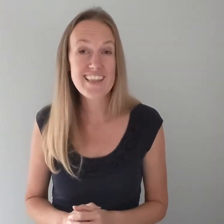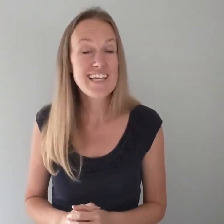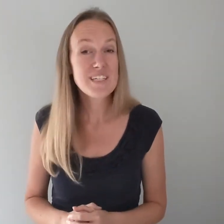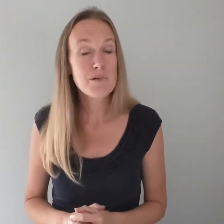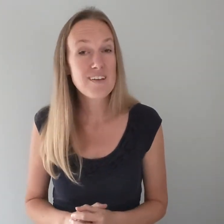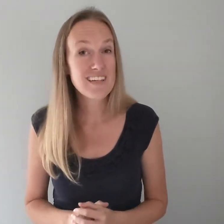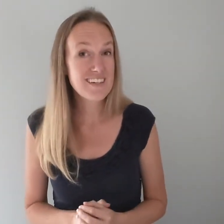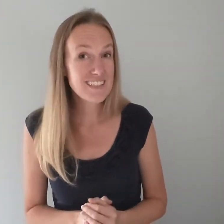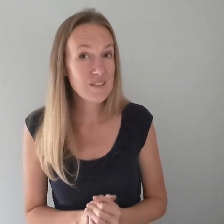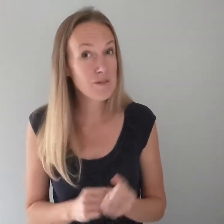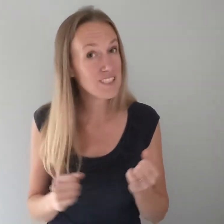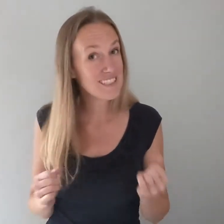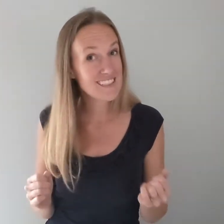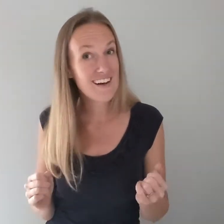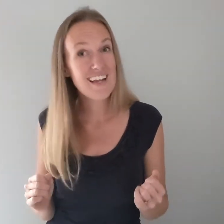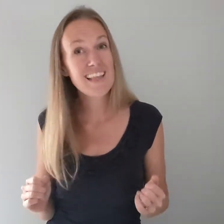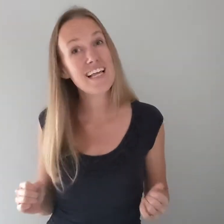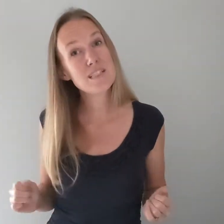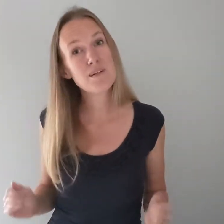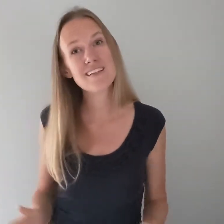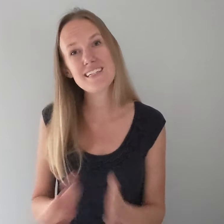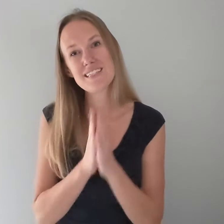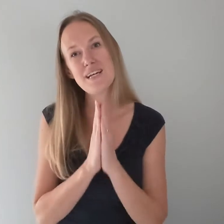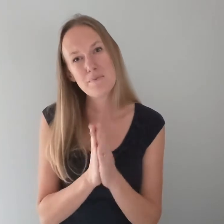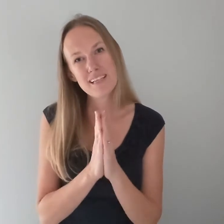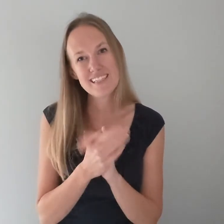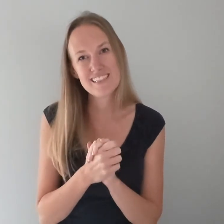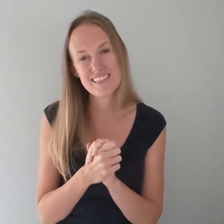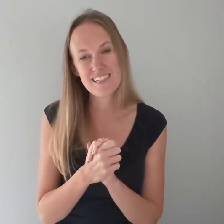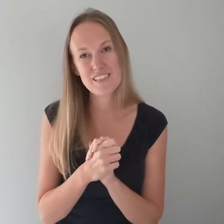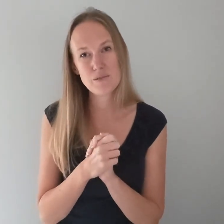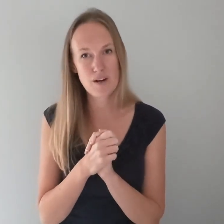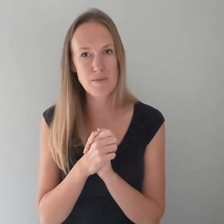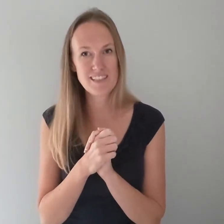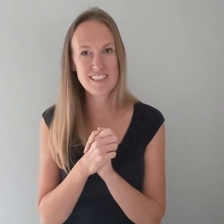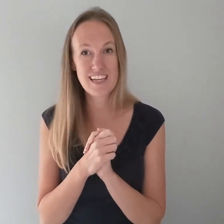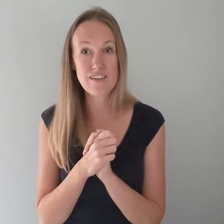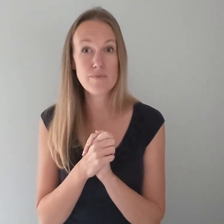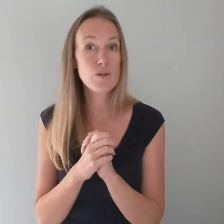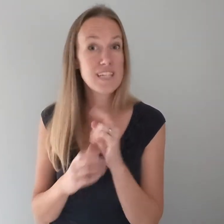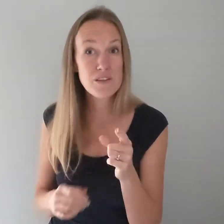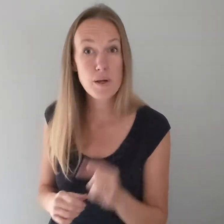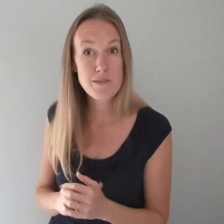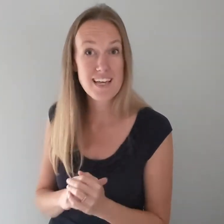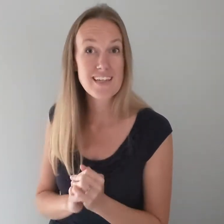link to print off lyrics or purchase a song. And last but not least, please consider subscribing to the channel or check out the website,